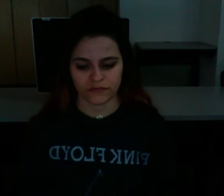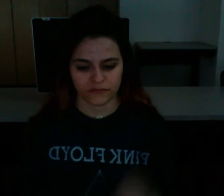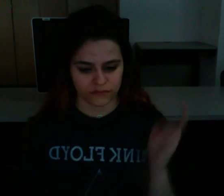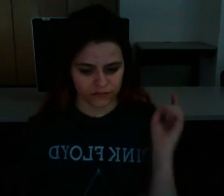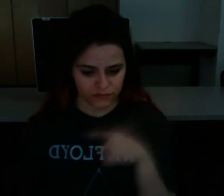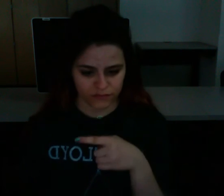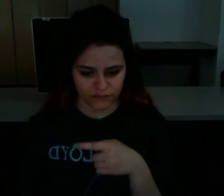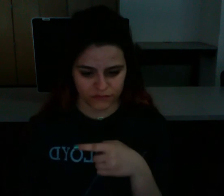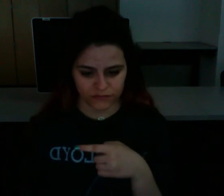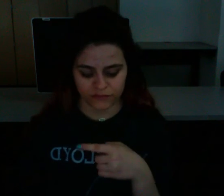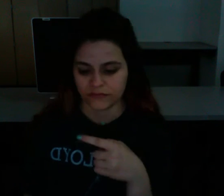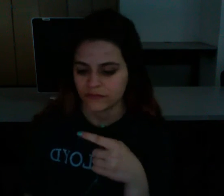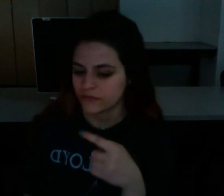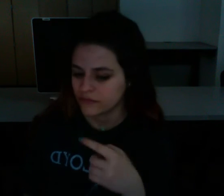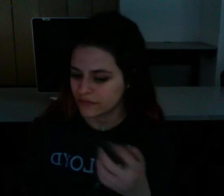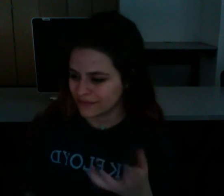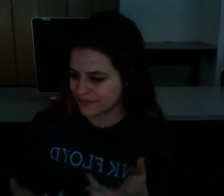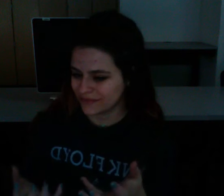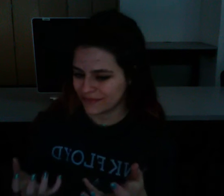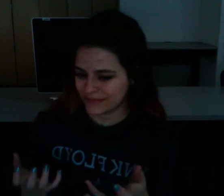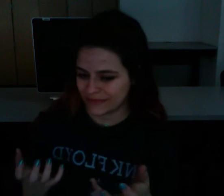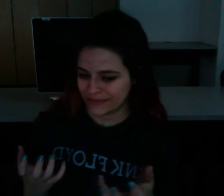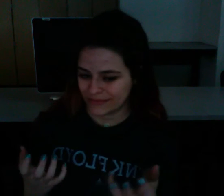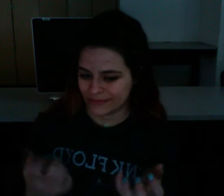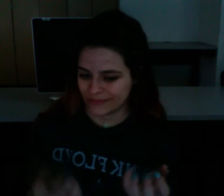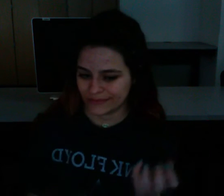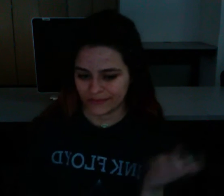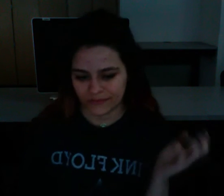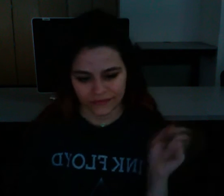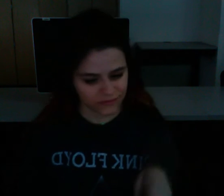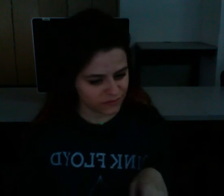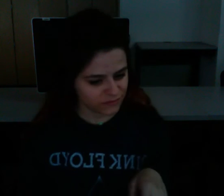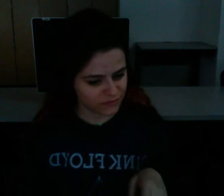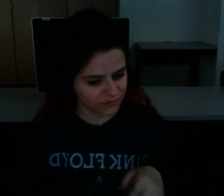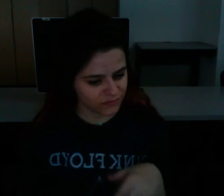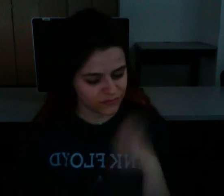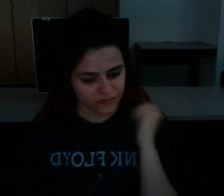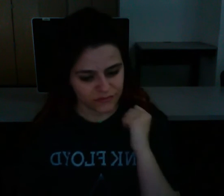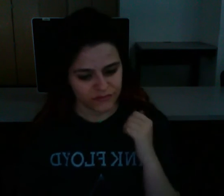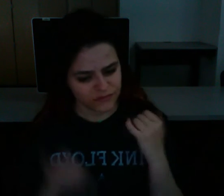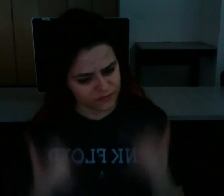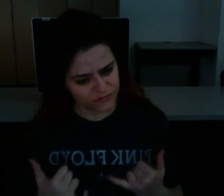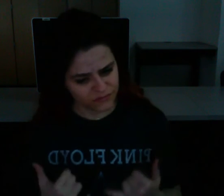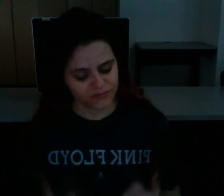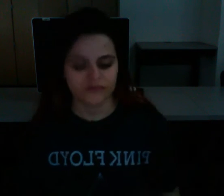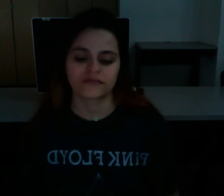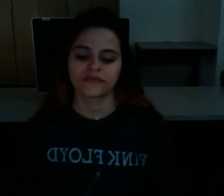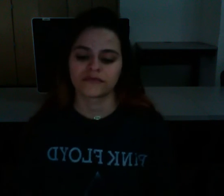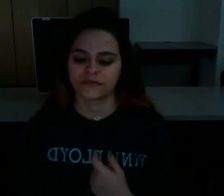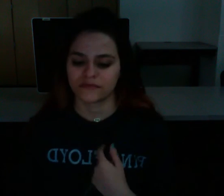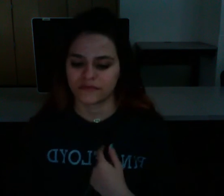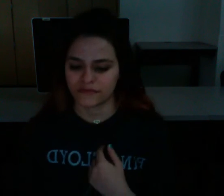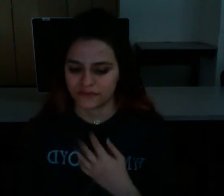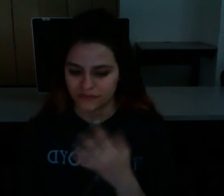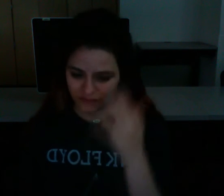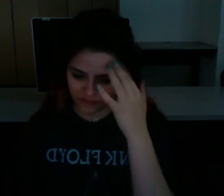those independently. I'll just go with the defaults right now. I'll click OK. And I have to zoom in so you can see it a little better. But there's my trap.